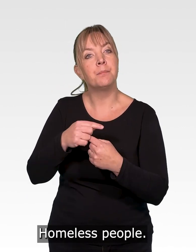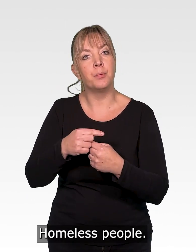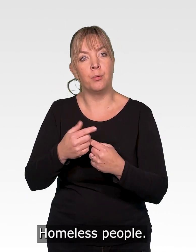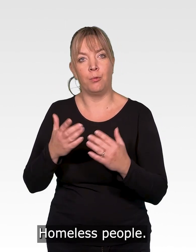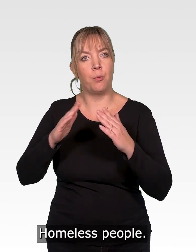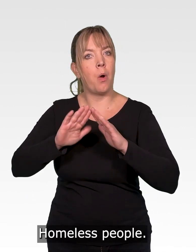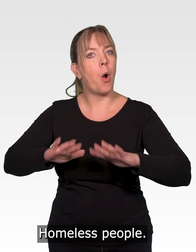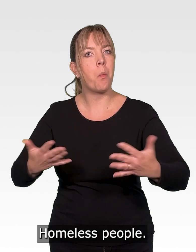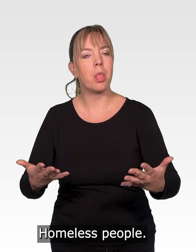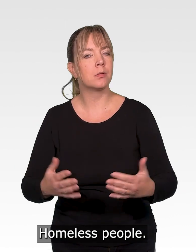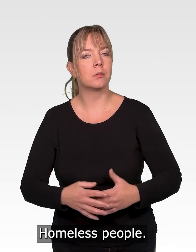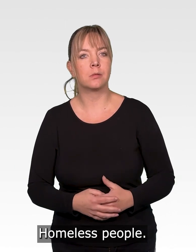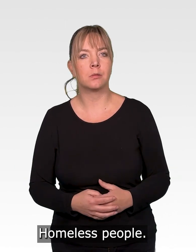homeless people.